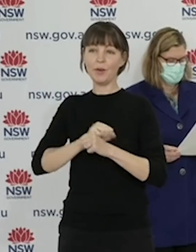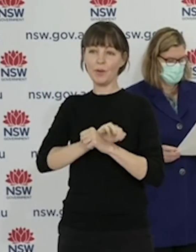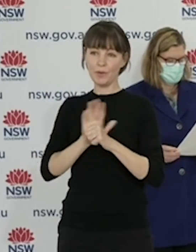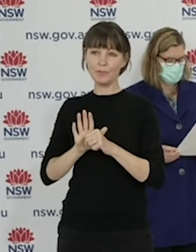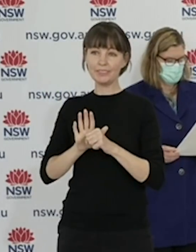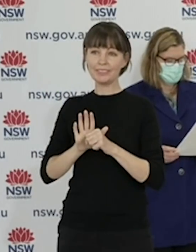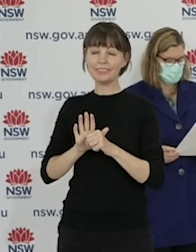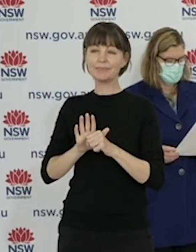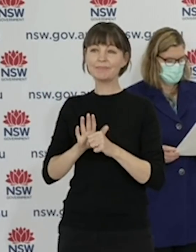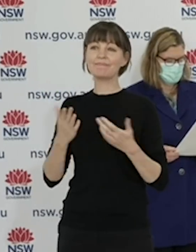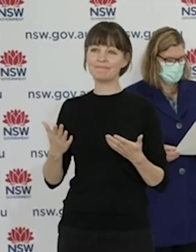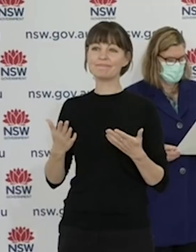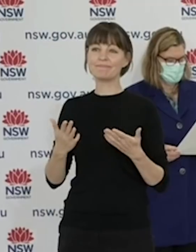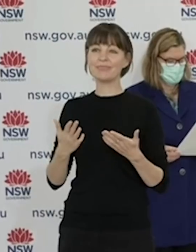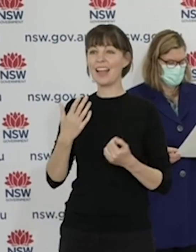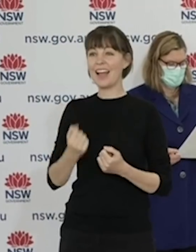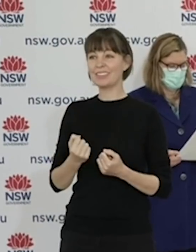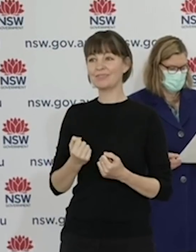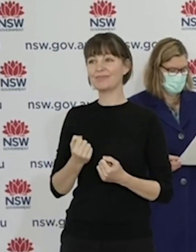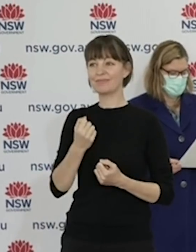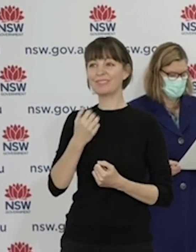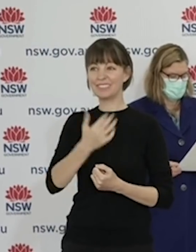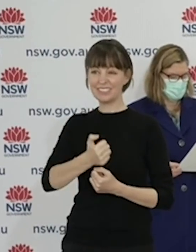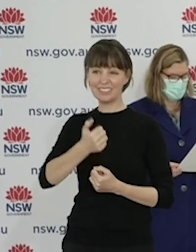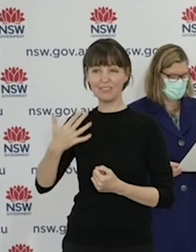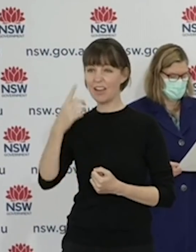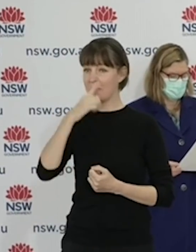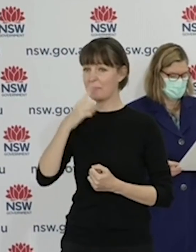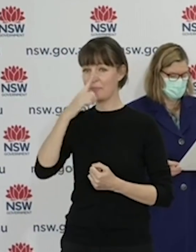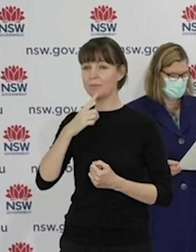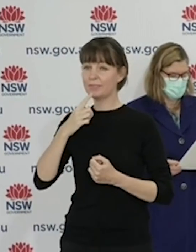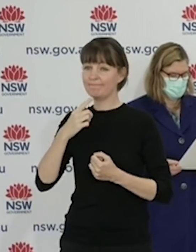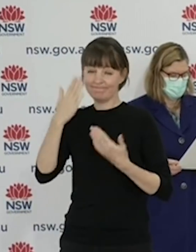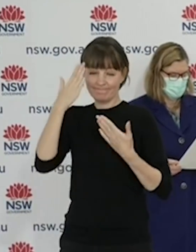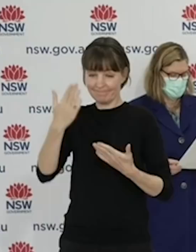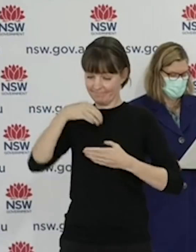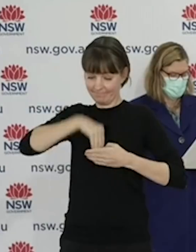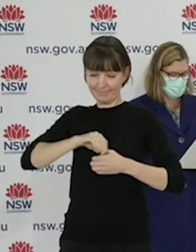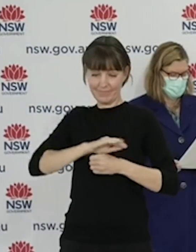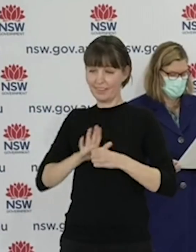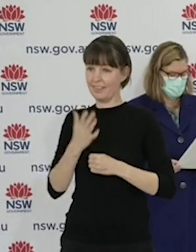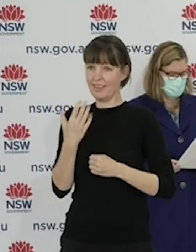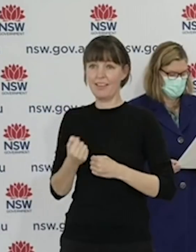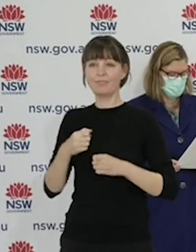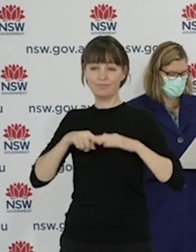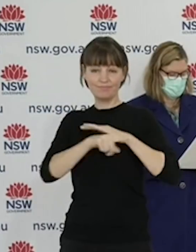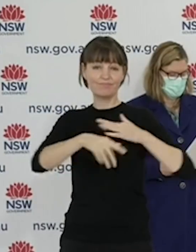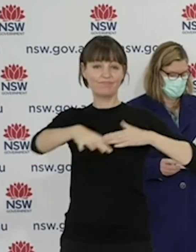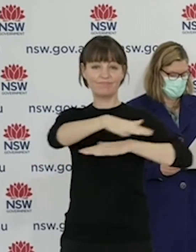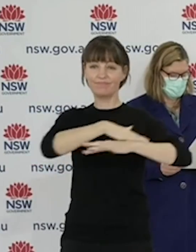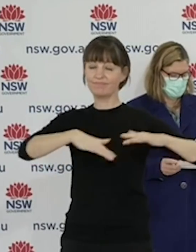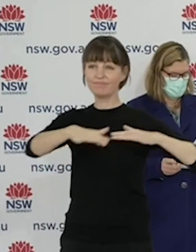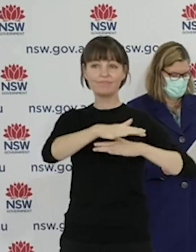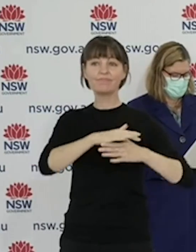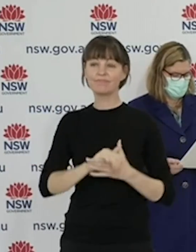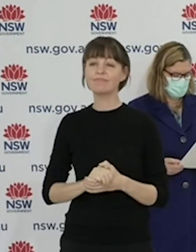were infectious in the community for all or most of their infectious period. I do want to stress that, as we know, the last